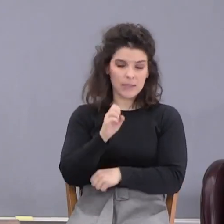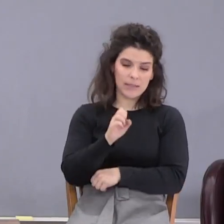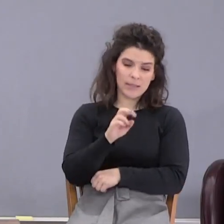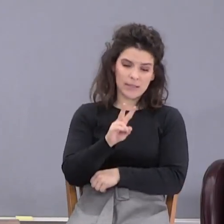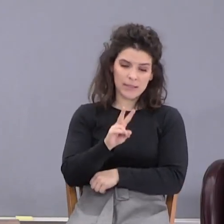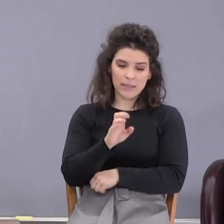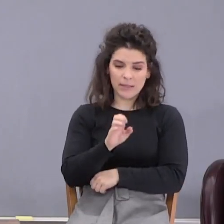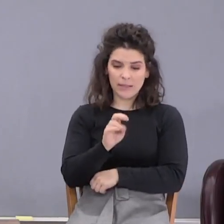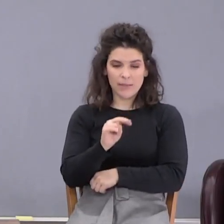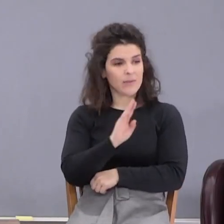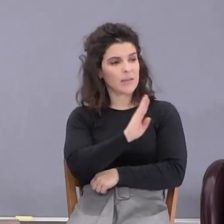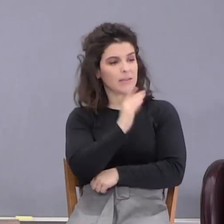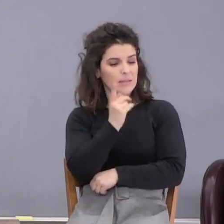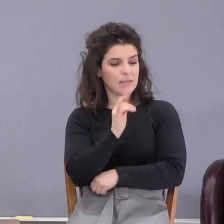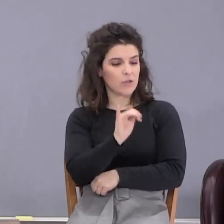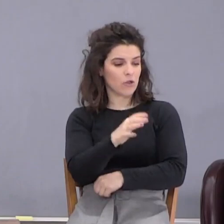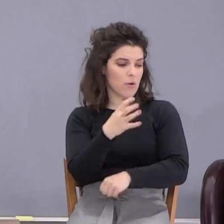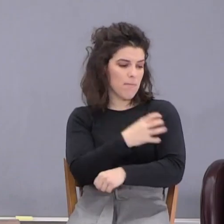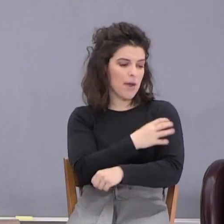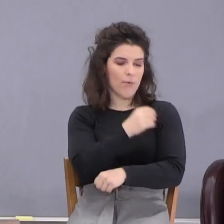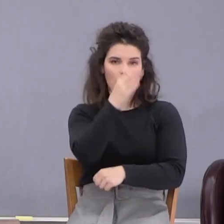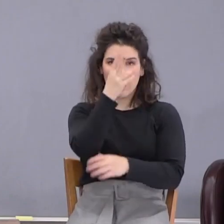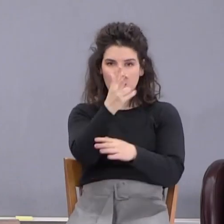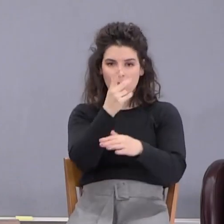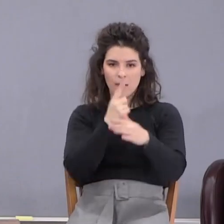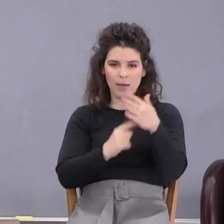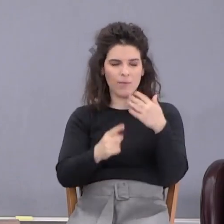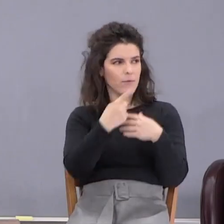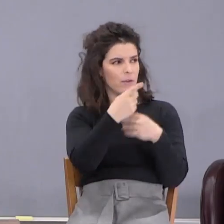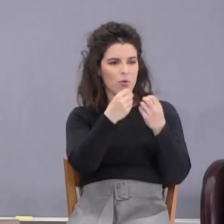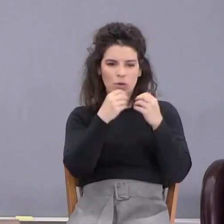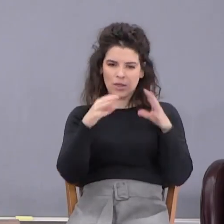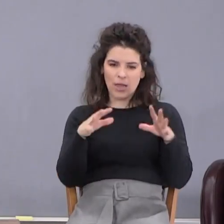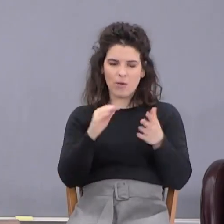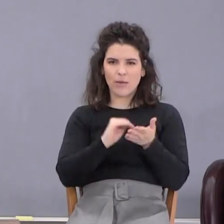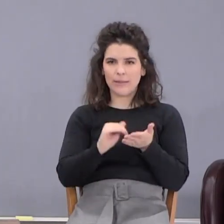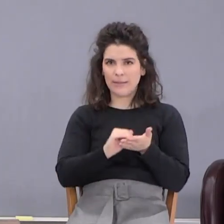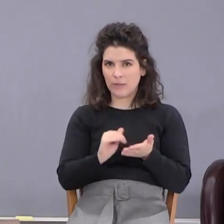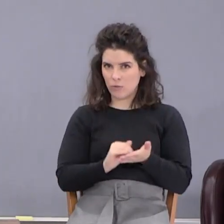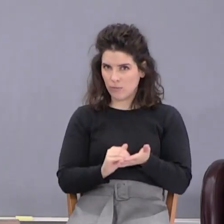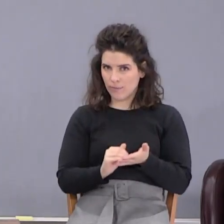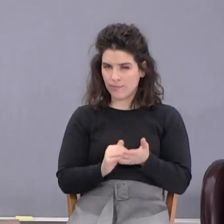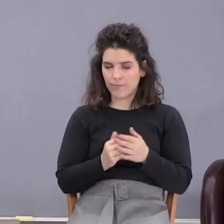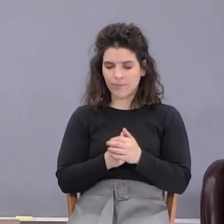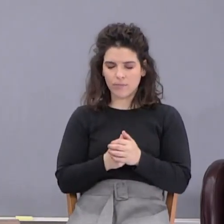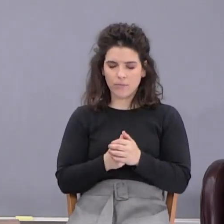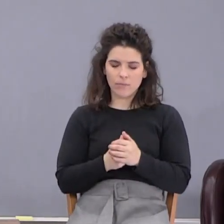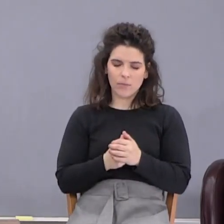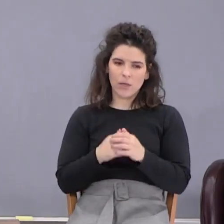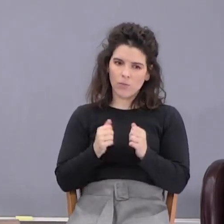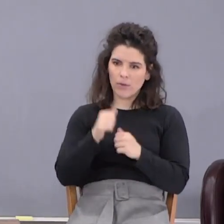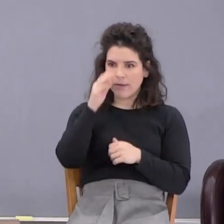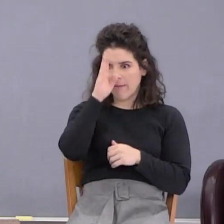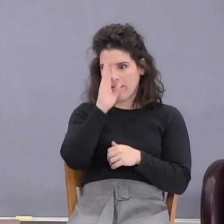eternal power and Godhead, so that they are without excuse. As far as God is